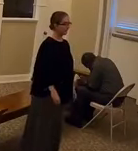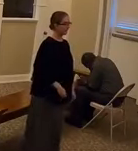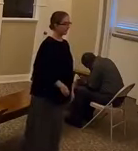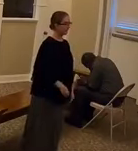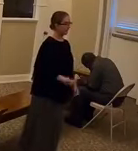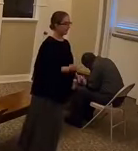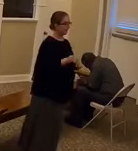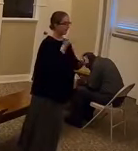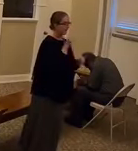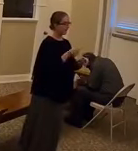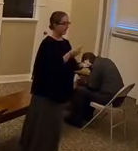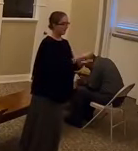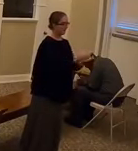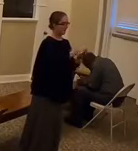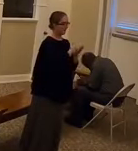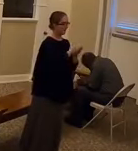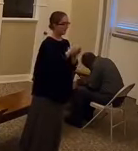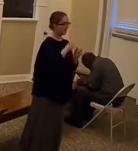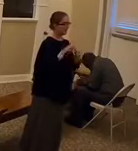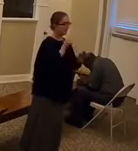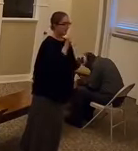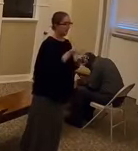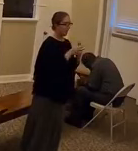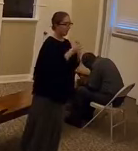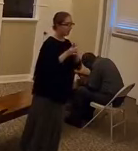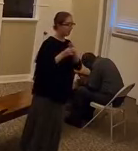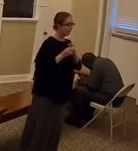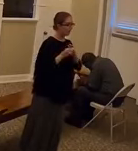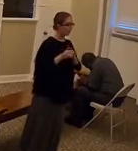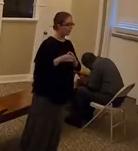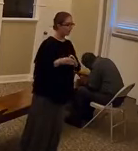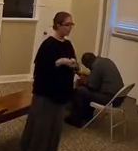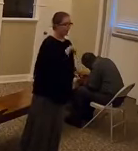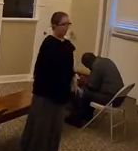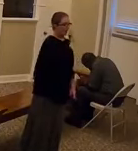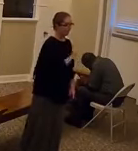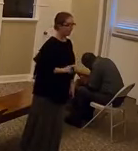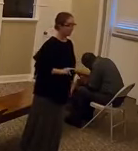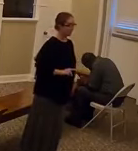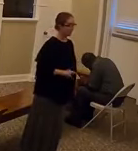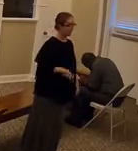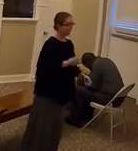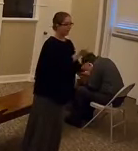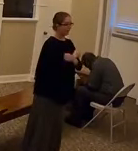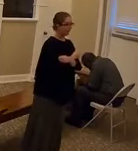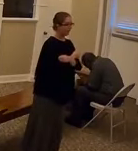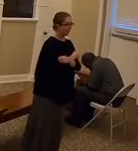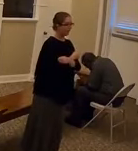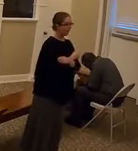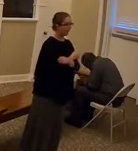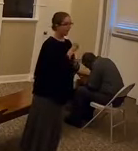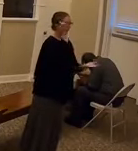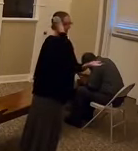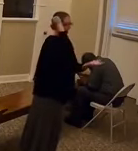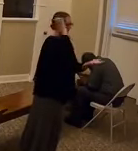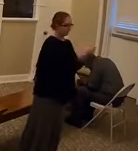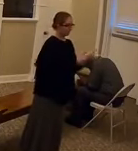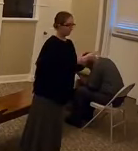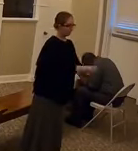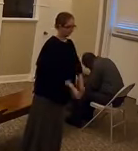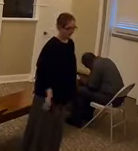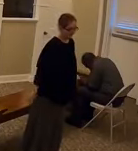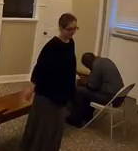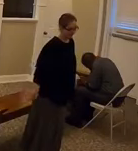He didn't deserve it. He didn't belong there. But the king loved him and adopted him.